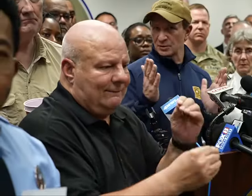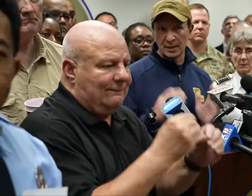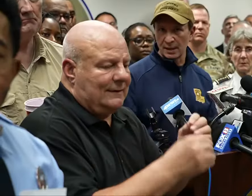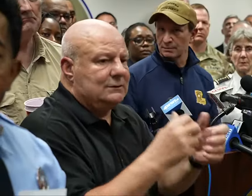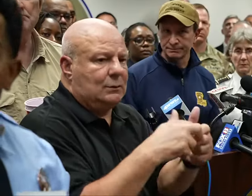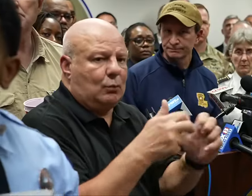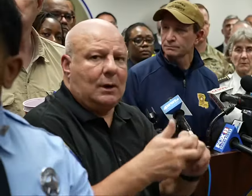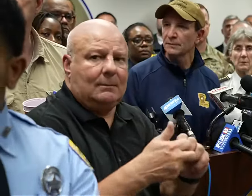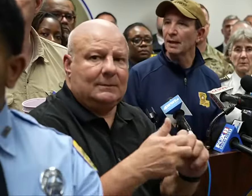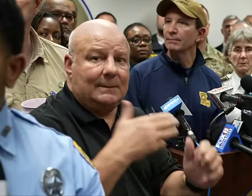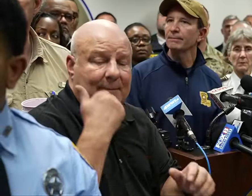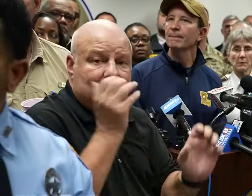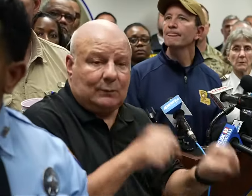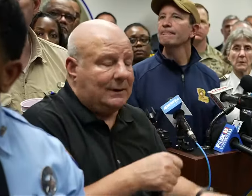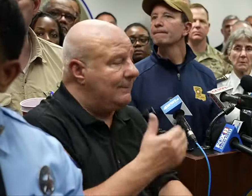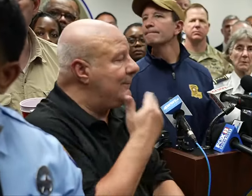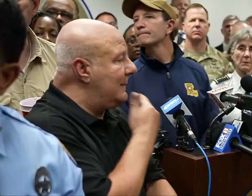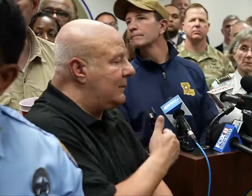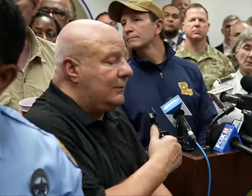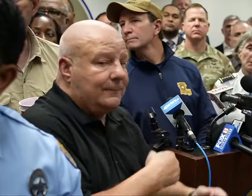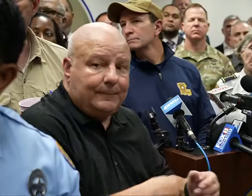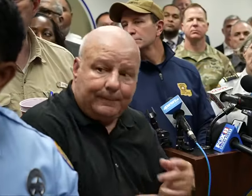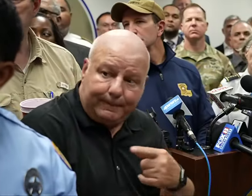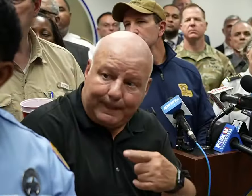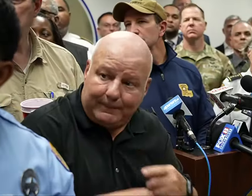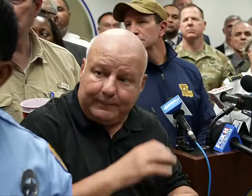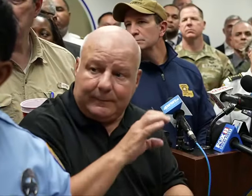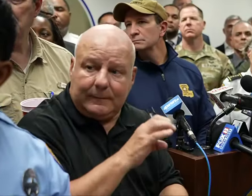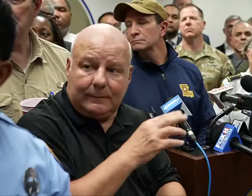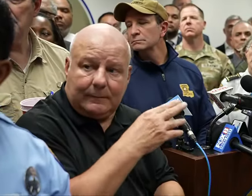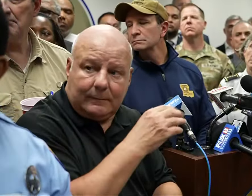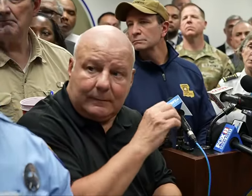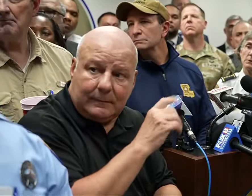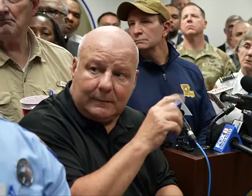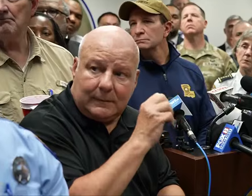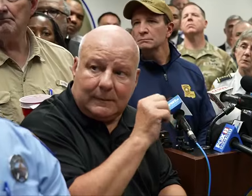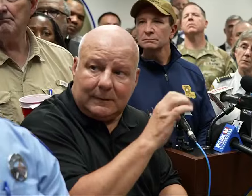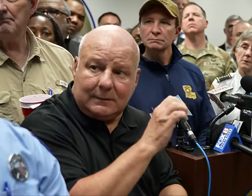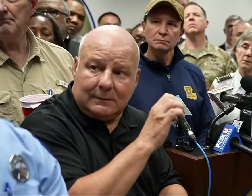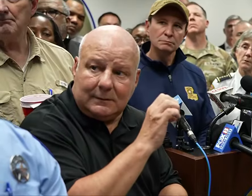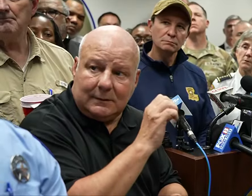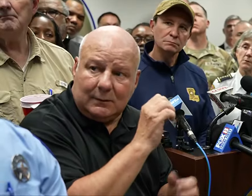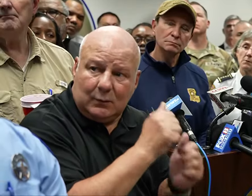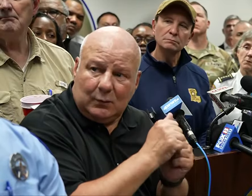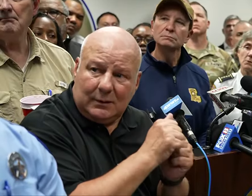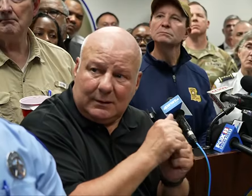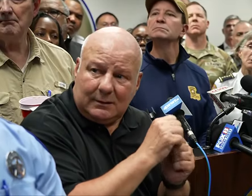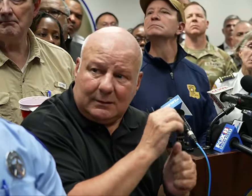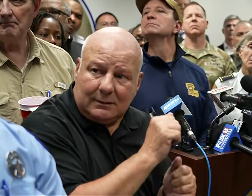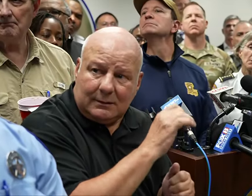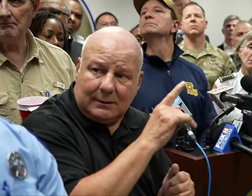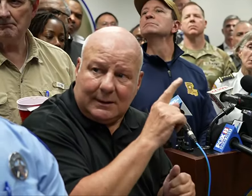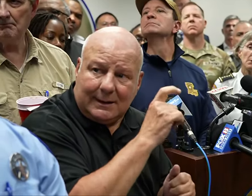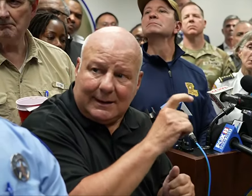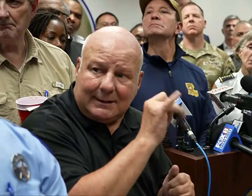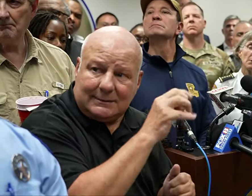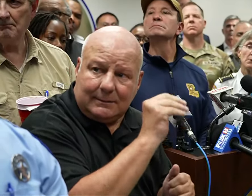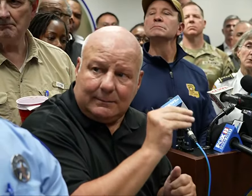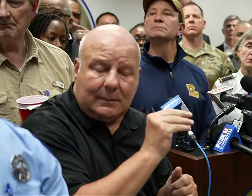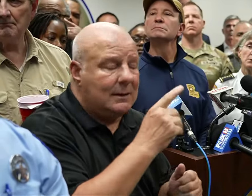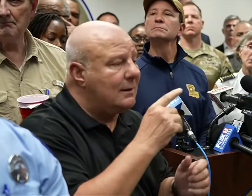as best we can. Yeah. Chelsea Grace with Axios. I have a question just about sort of ongoing public safety